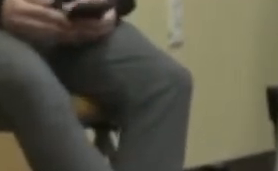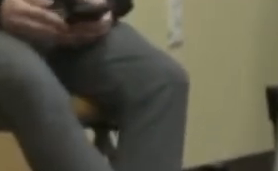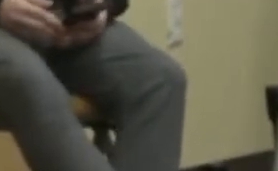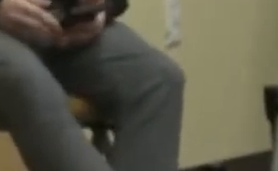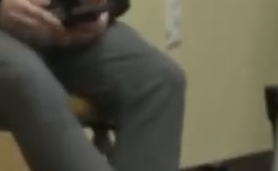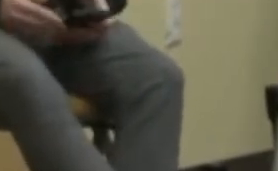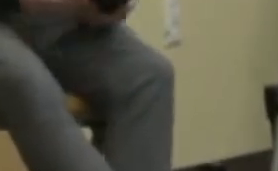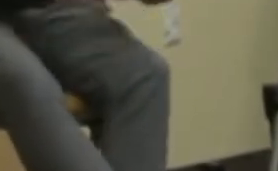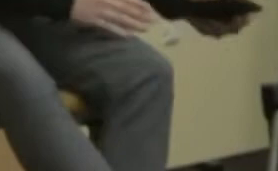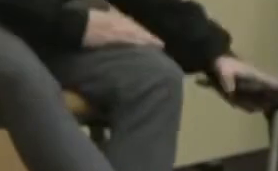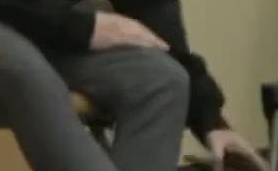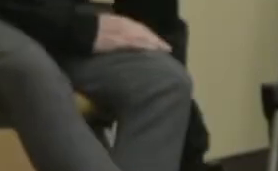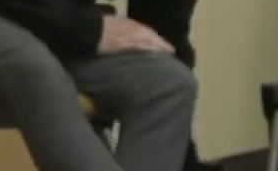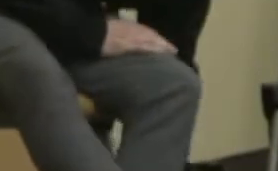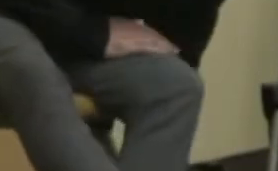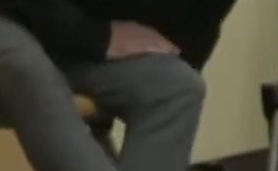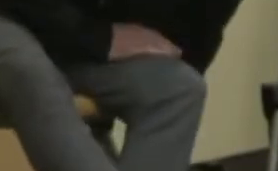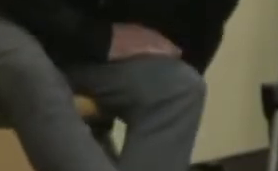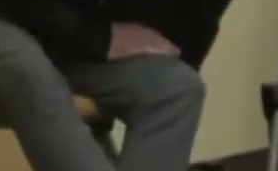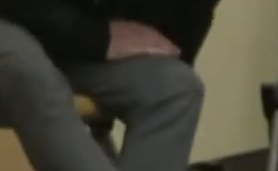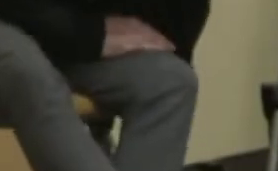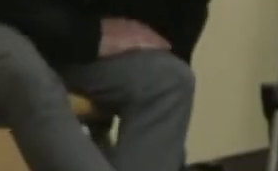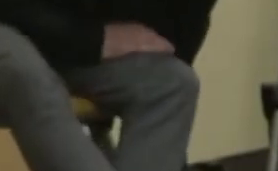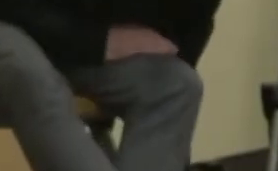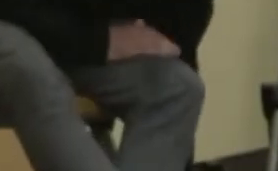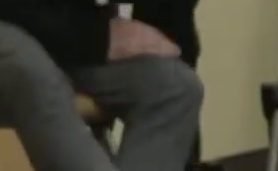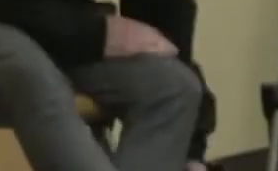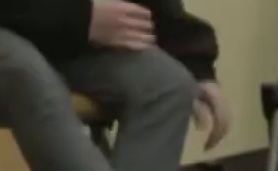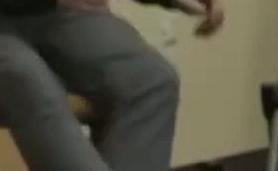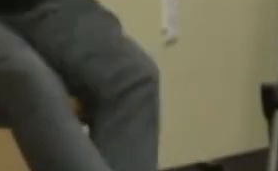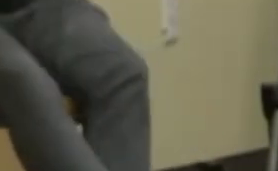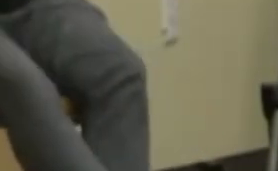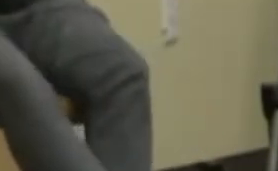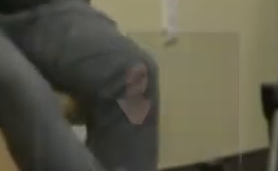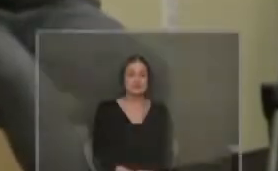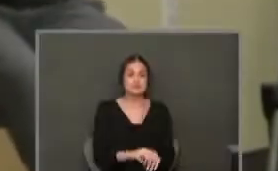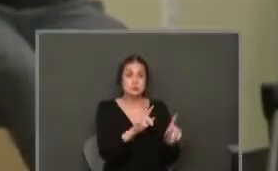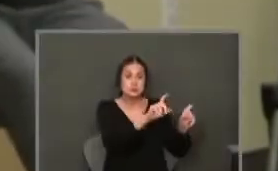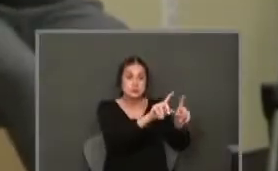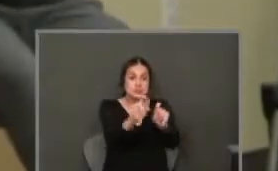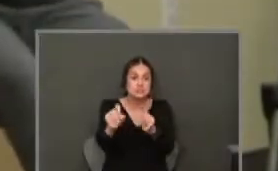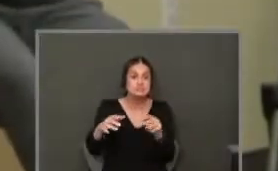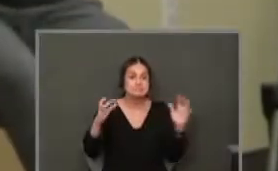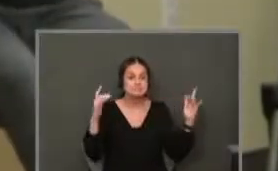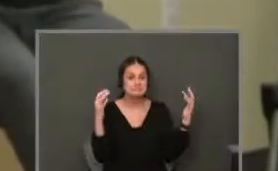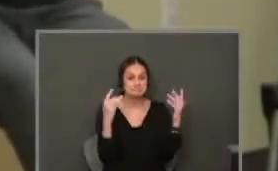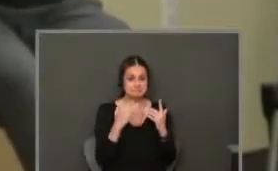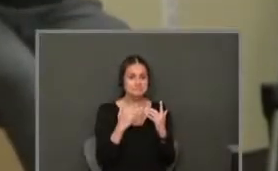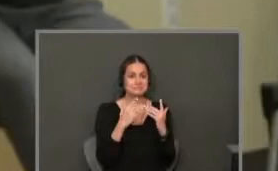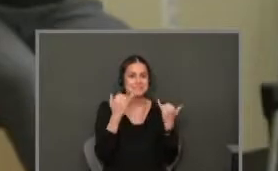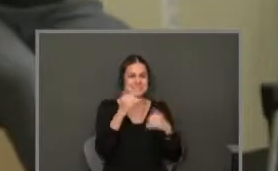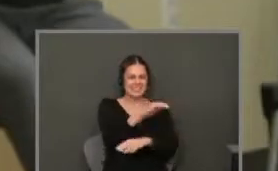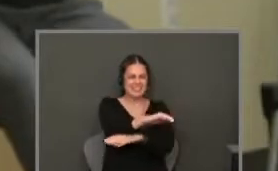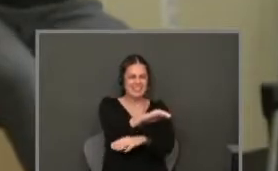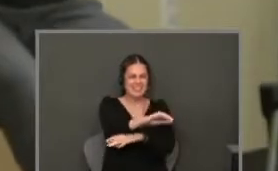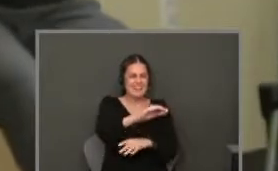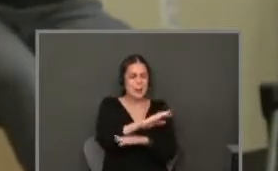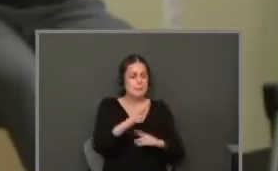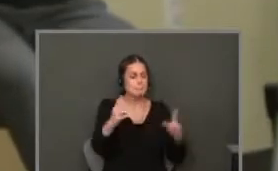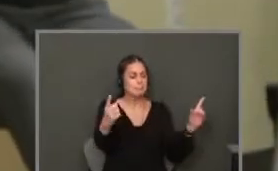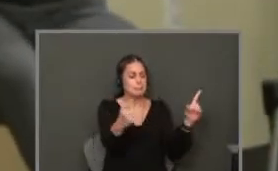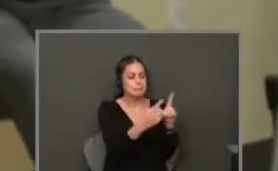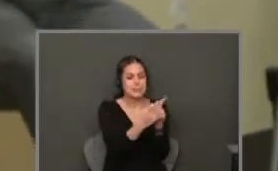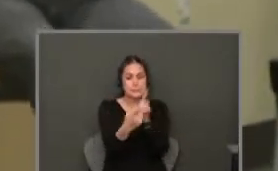8 neighbors as well. And so what we've asked you all to do is to come here today to meet with me and to meet with